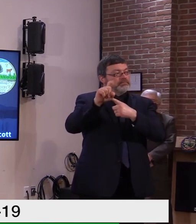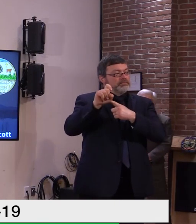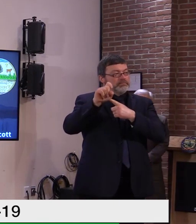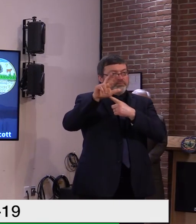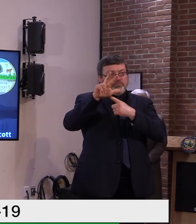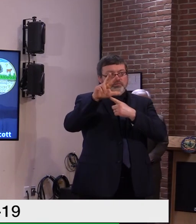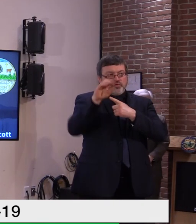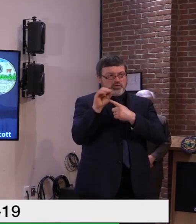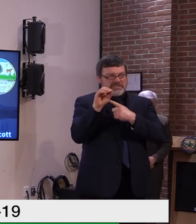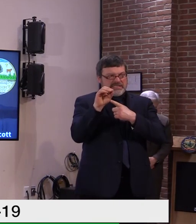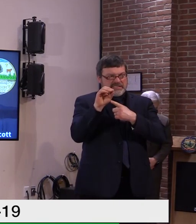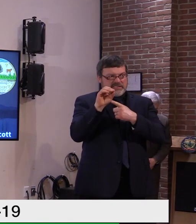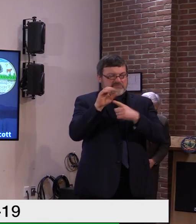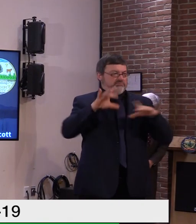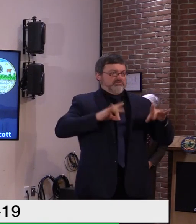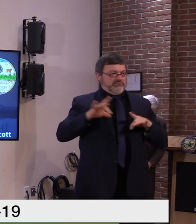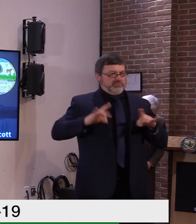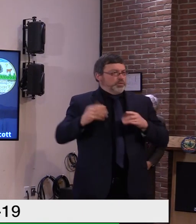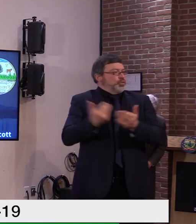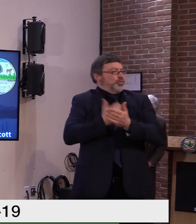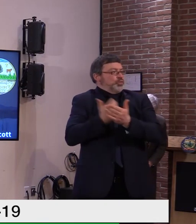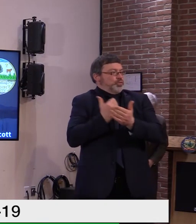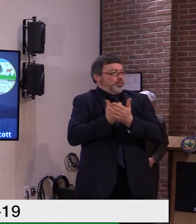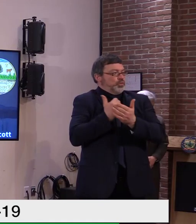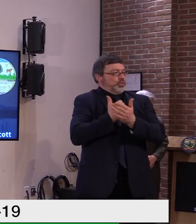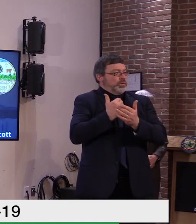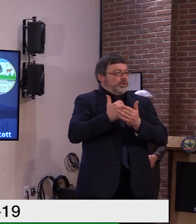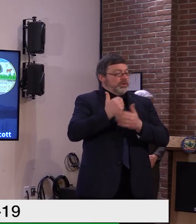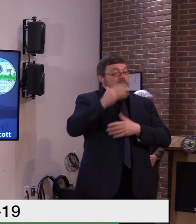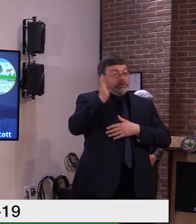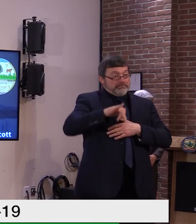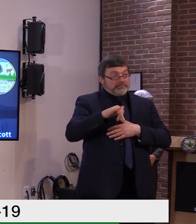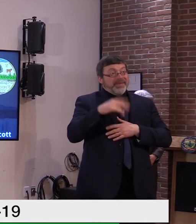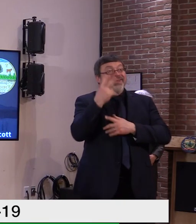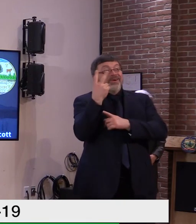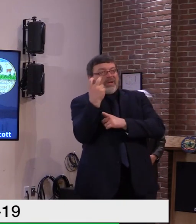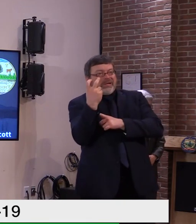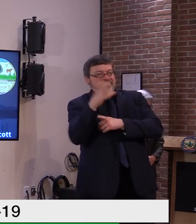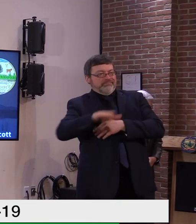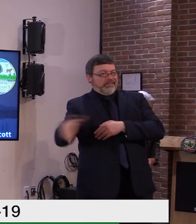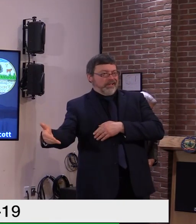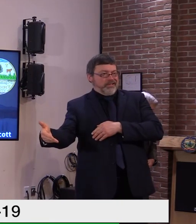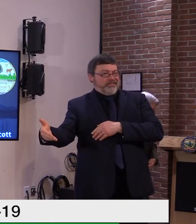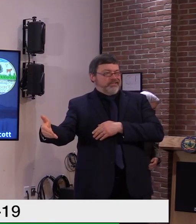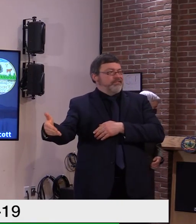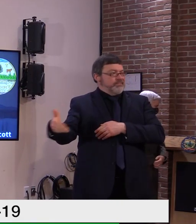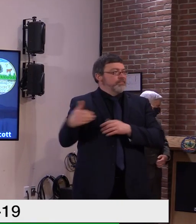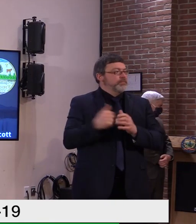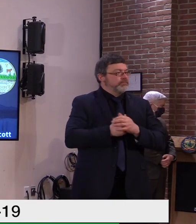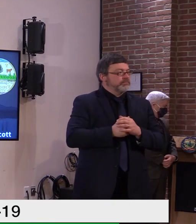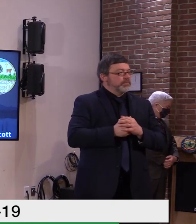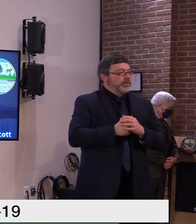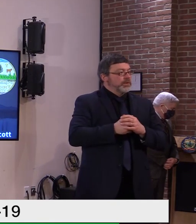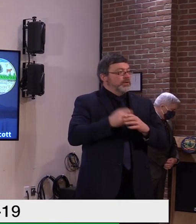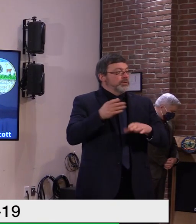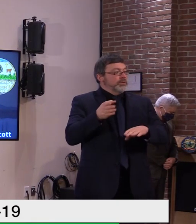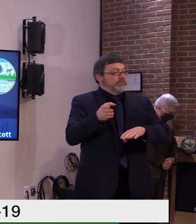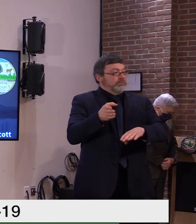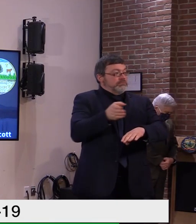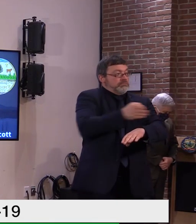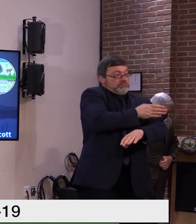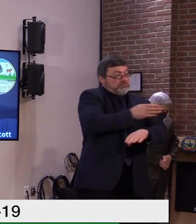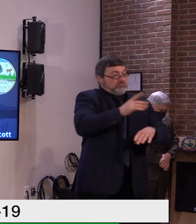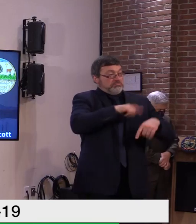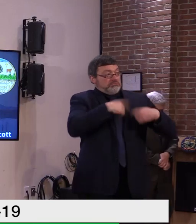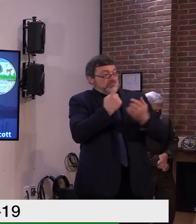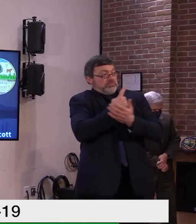and two deaths. That is a spike after having a daily average for a week or so of 82 cases